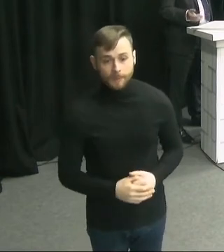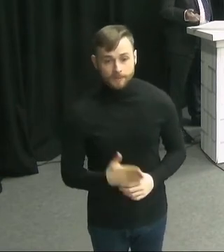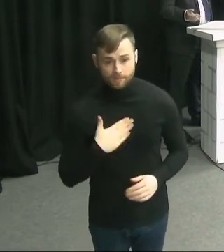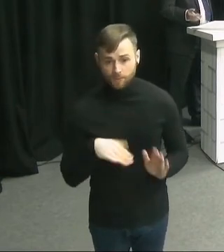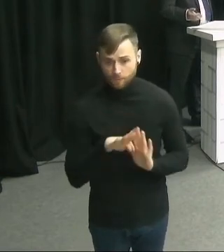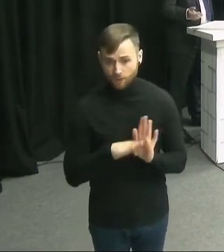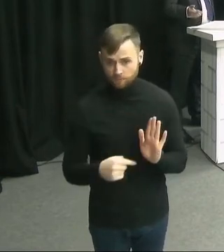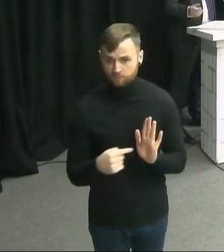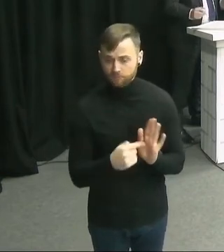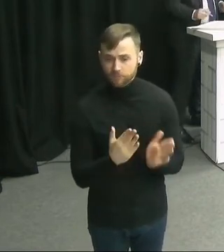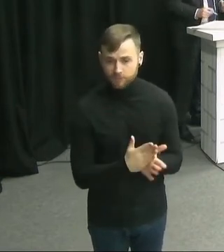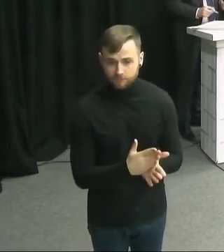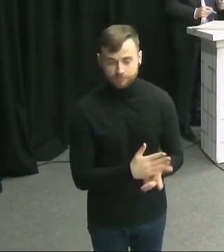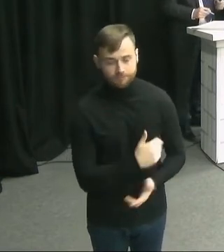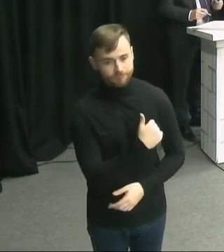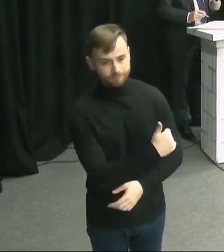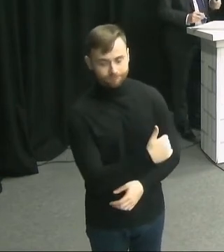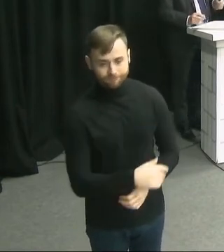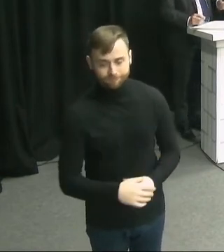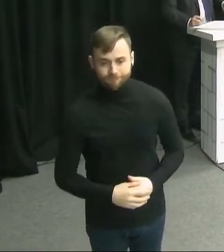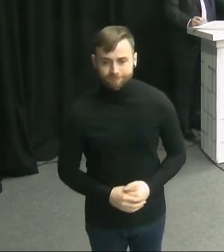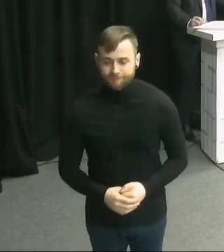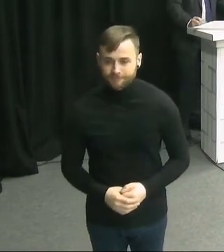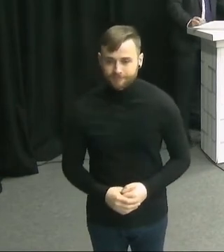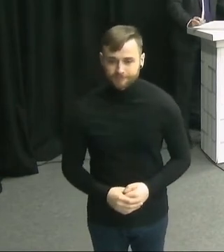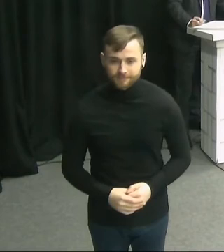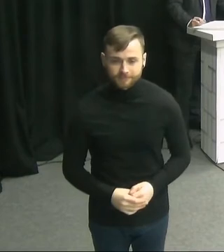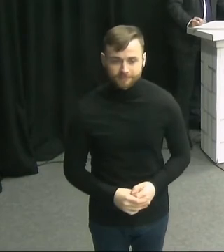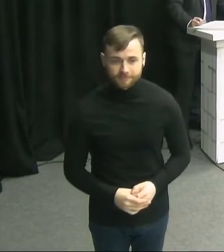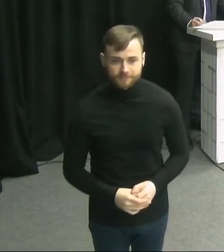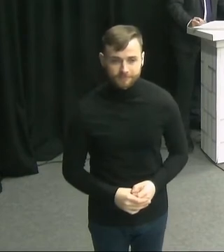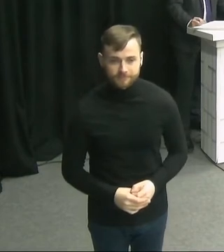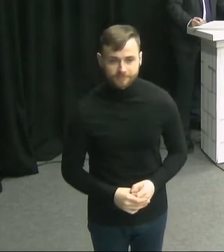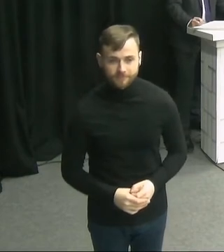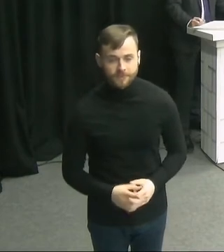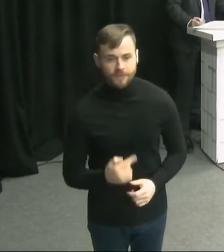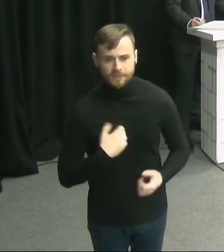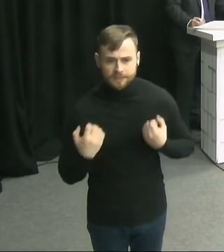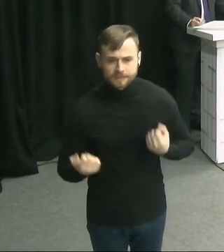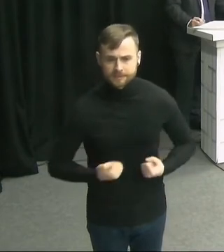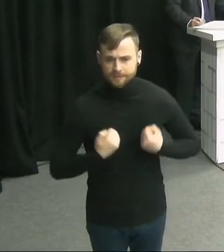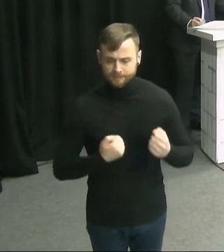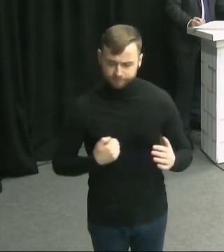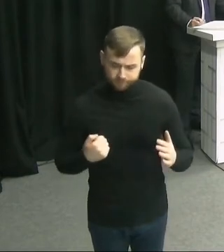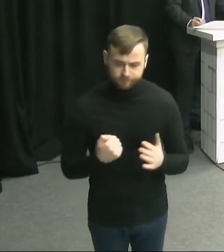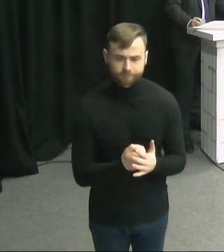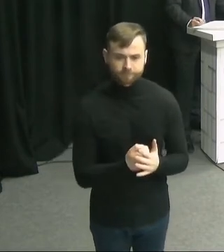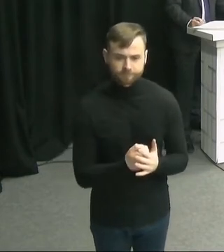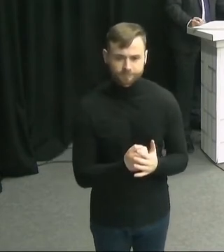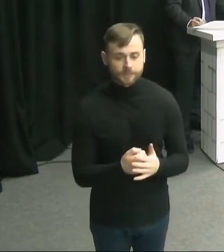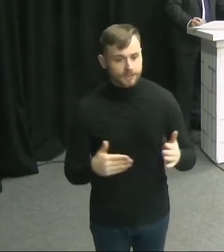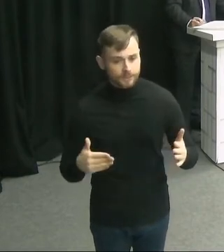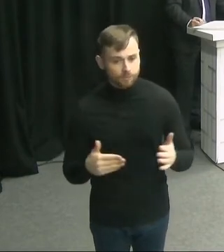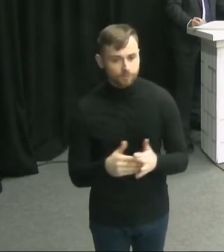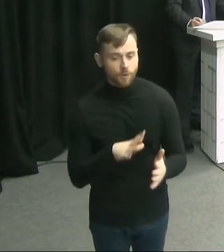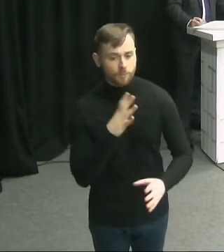Committee President. I discussed this question, and I believe that Vilnius University is able to do that. Professor Juras, this